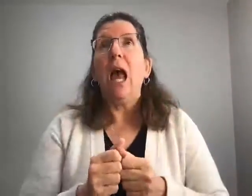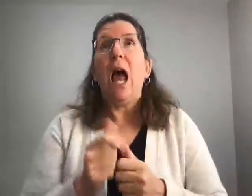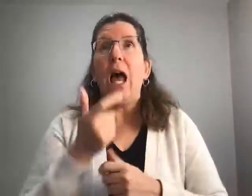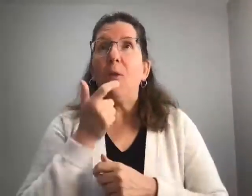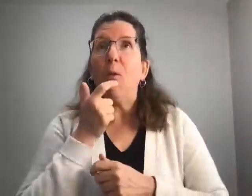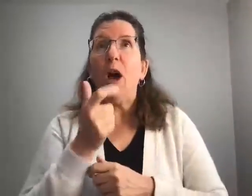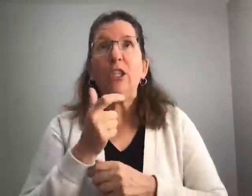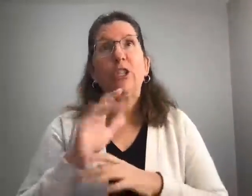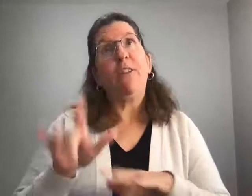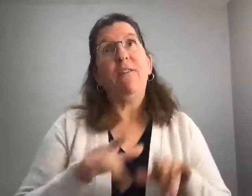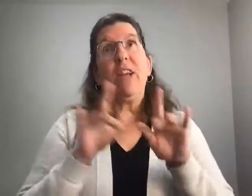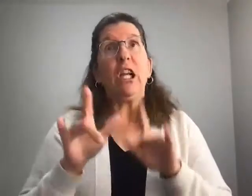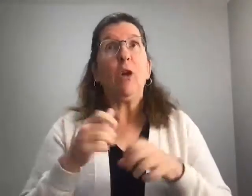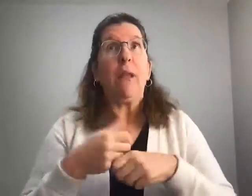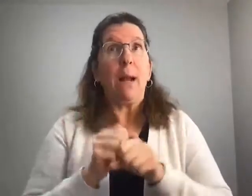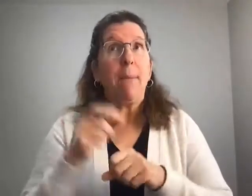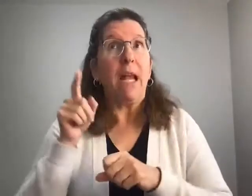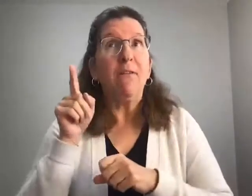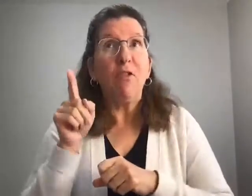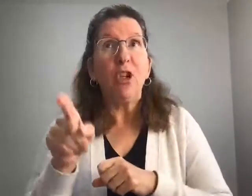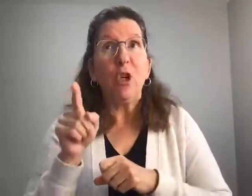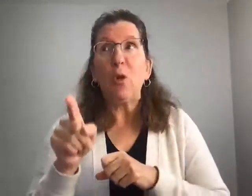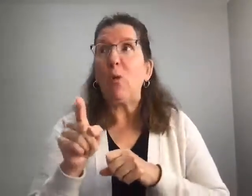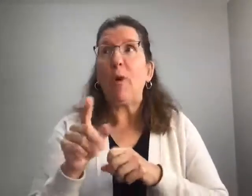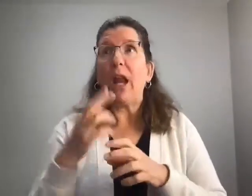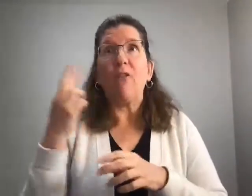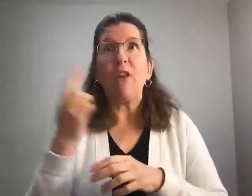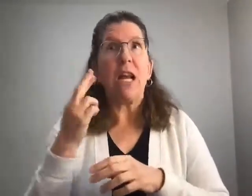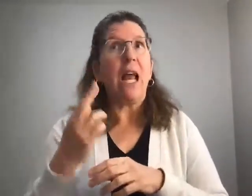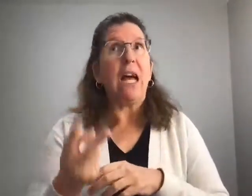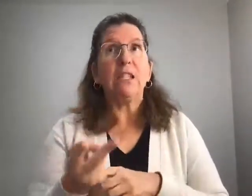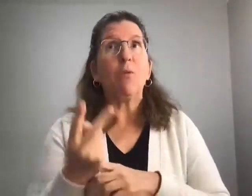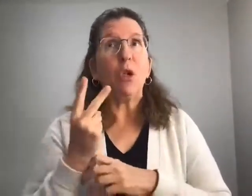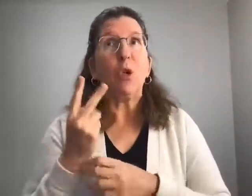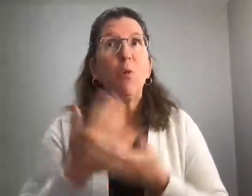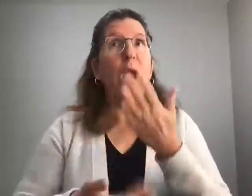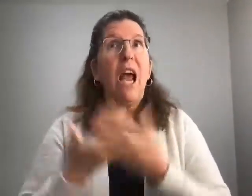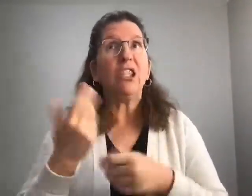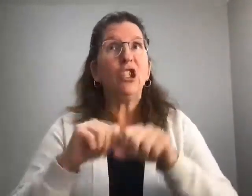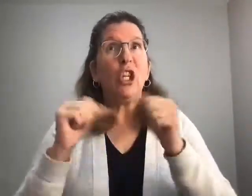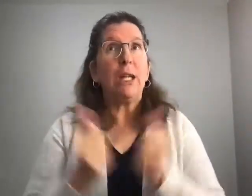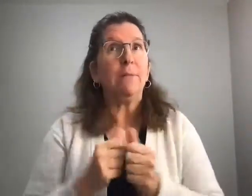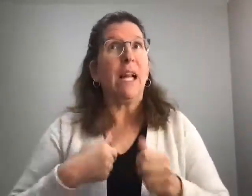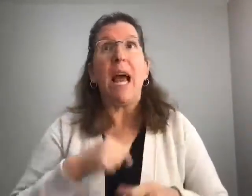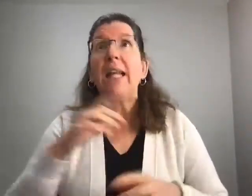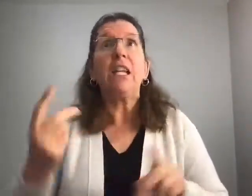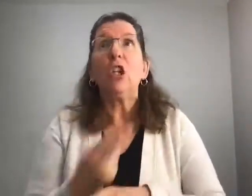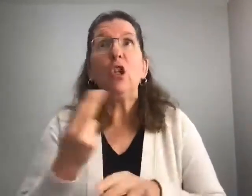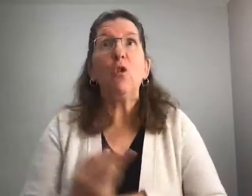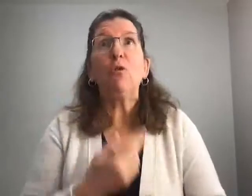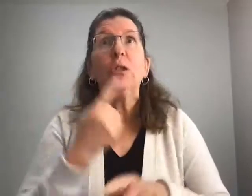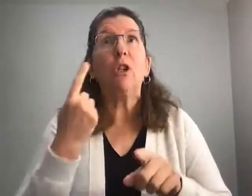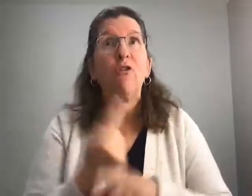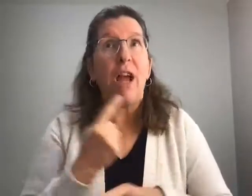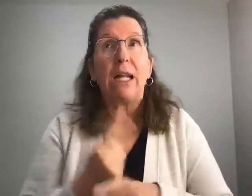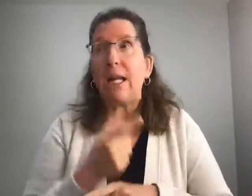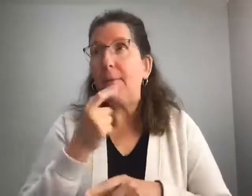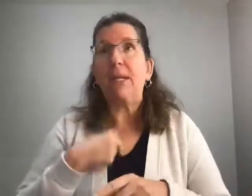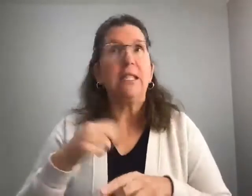I watched the video that I made for you and I realized there were two hand shapes that I didn't use correctly because I was